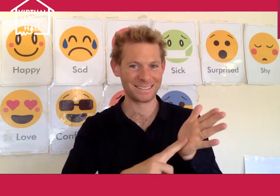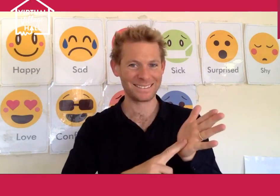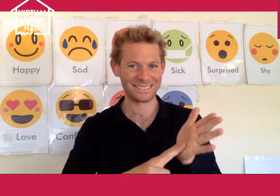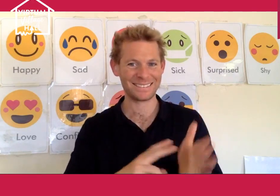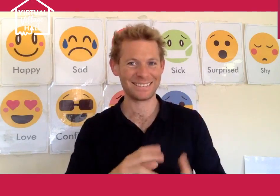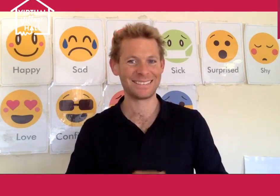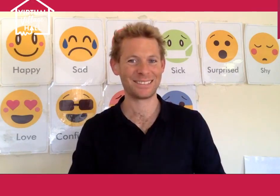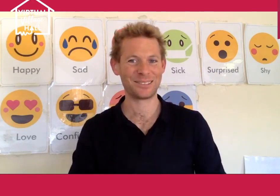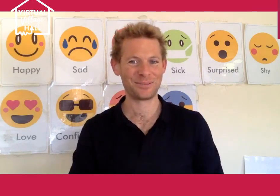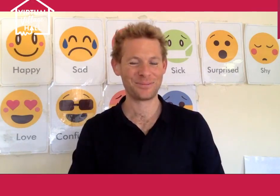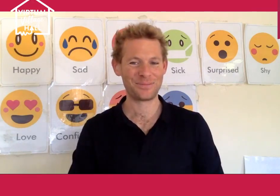was Ben.